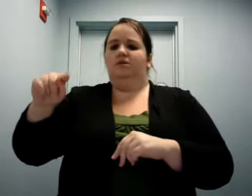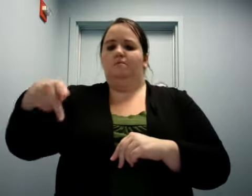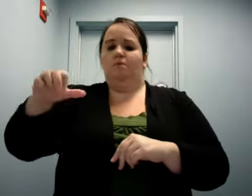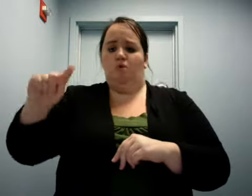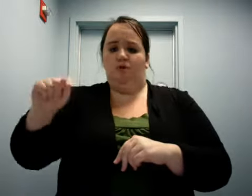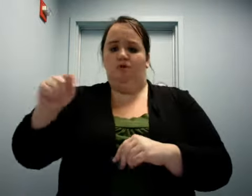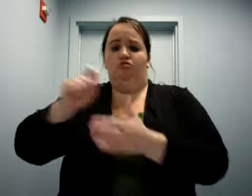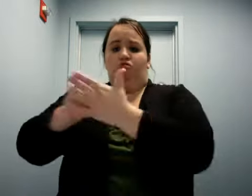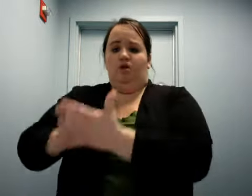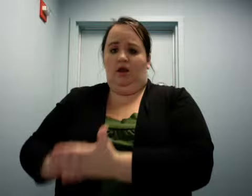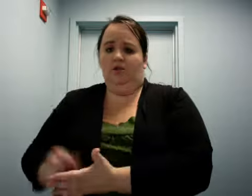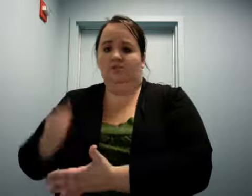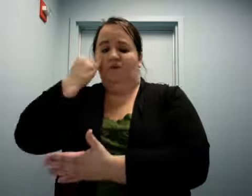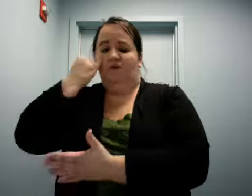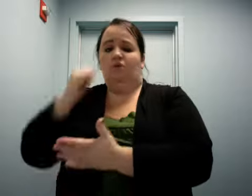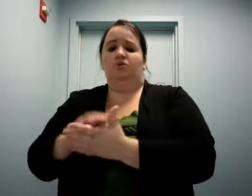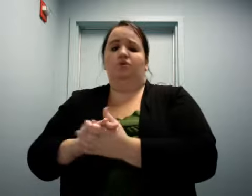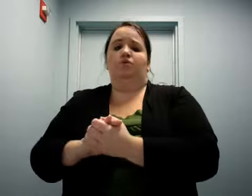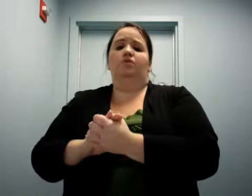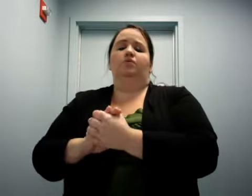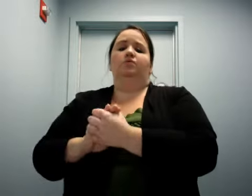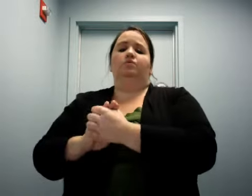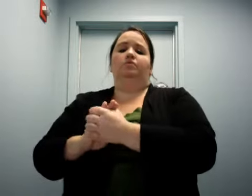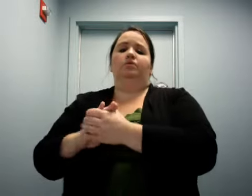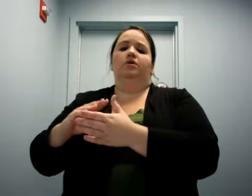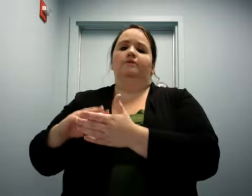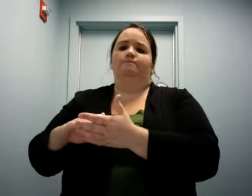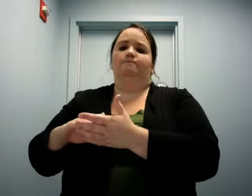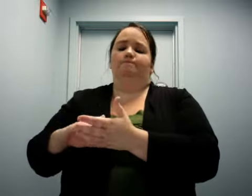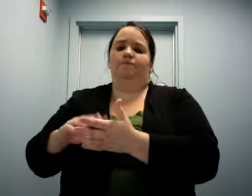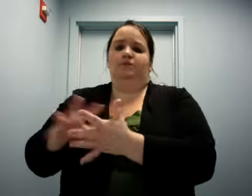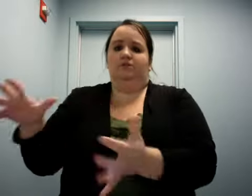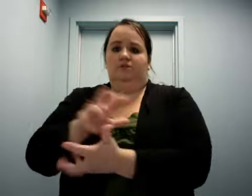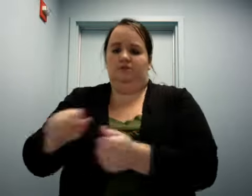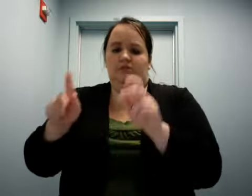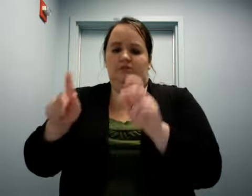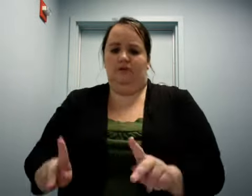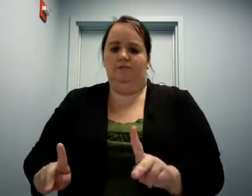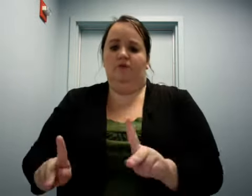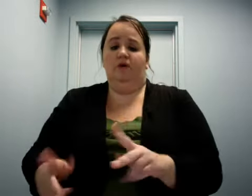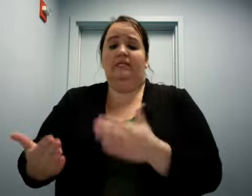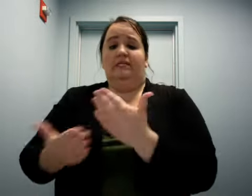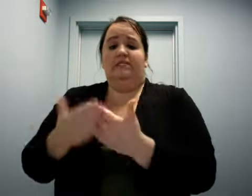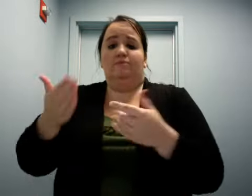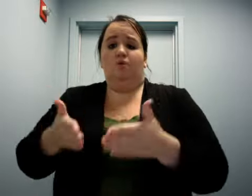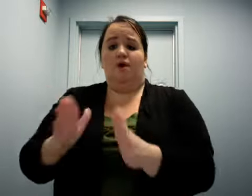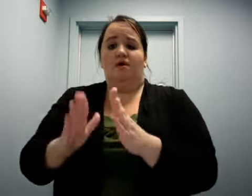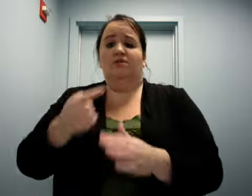you want to dispossess a people, the simplest way to do it is to tell their story, and to start with secondly.